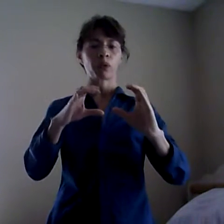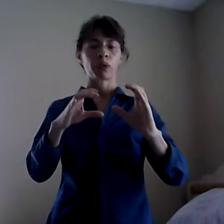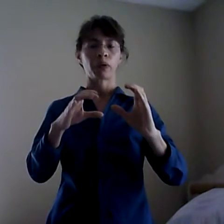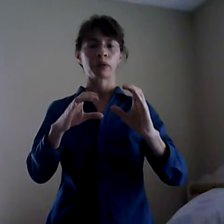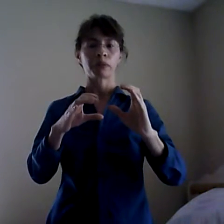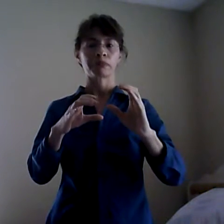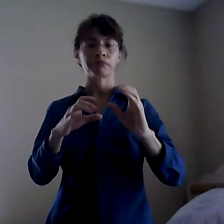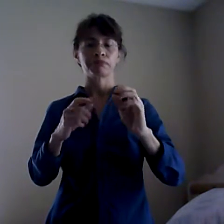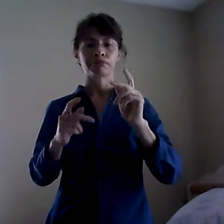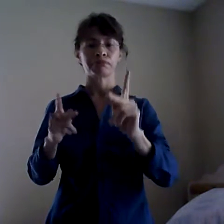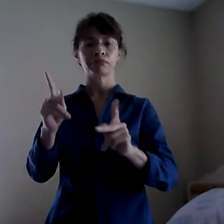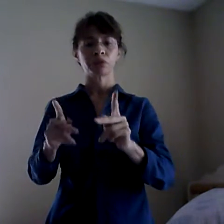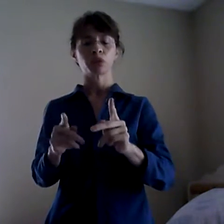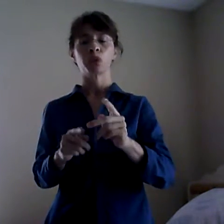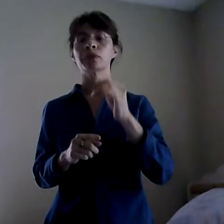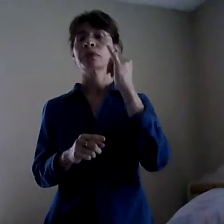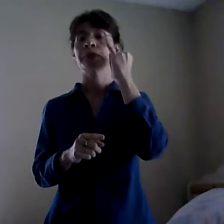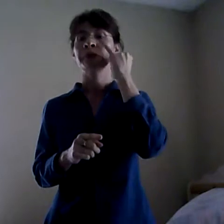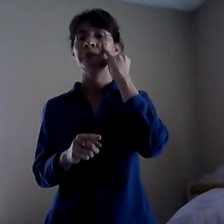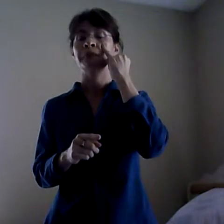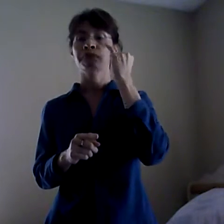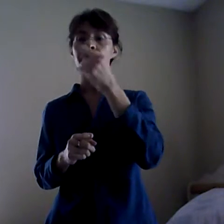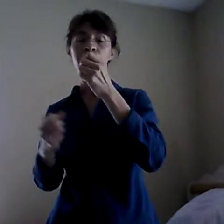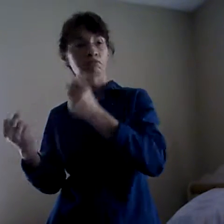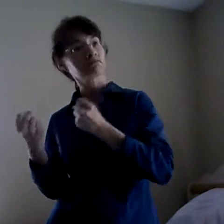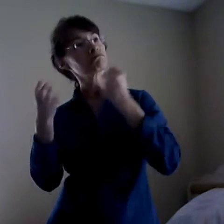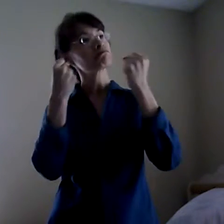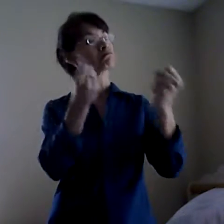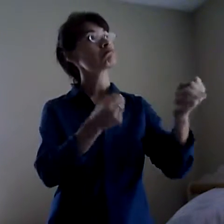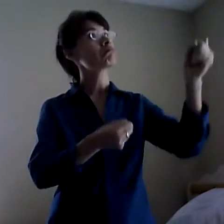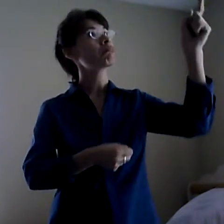delivery, confirming that the person lives or works there?